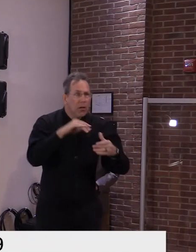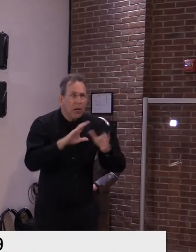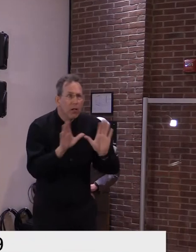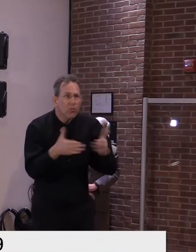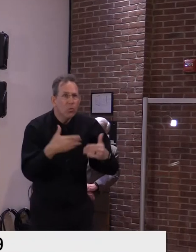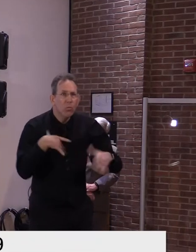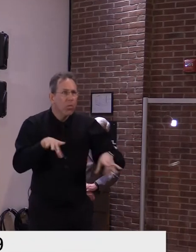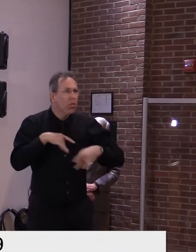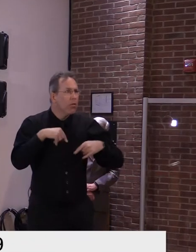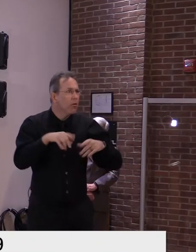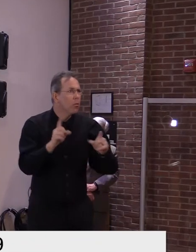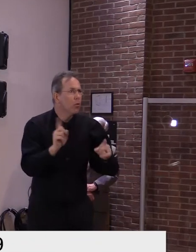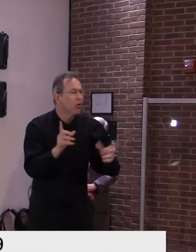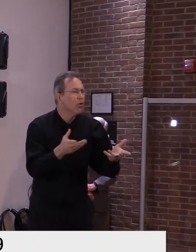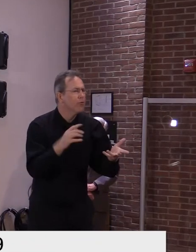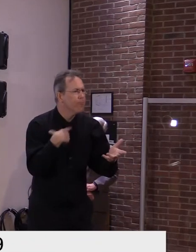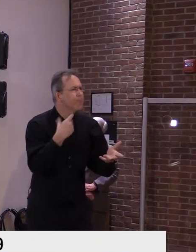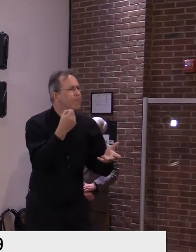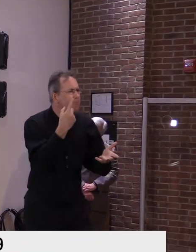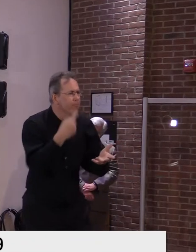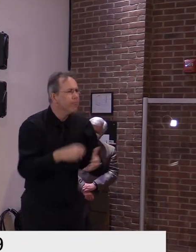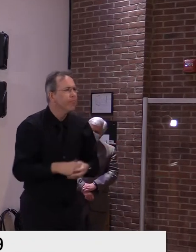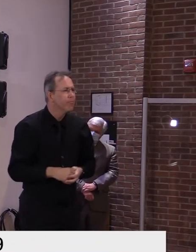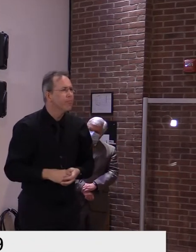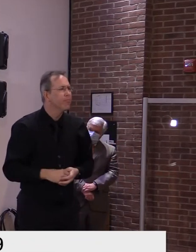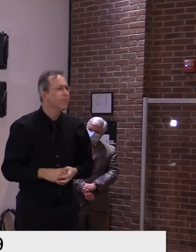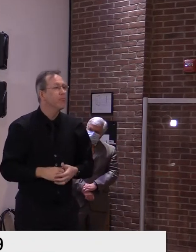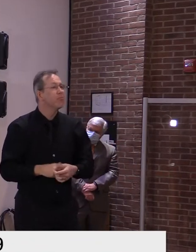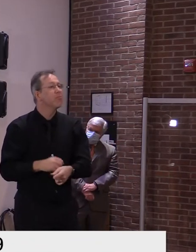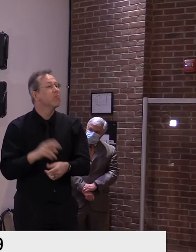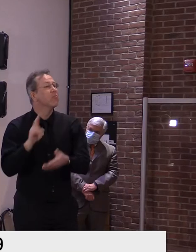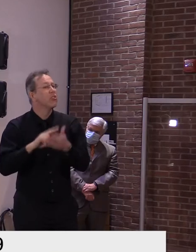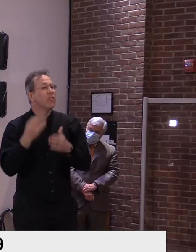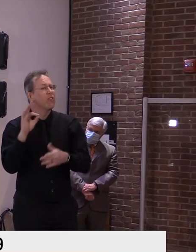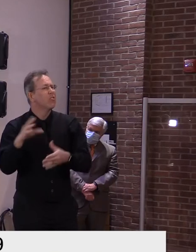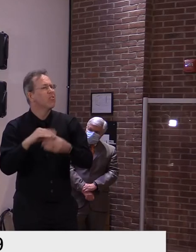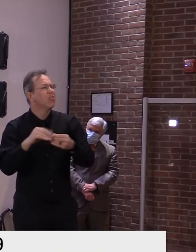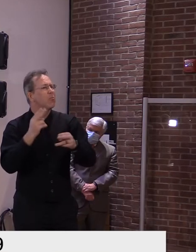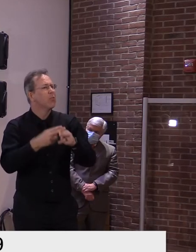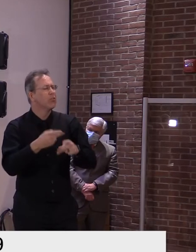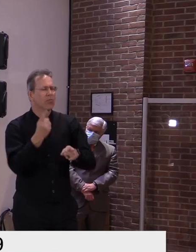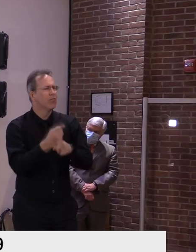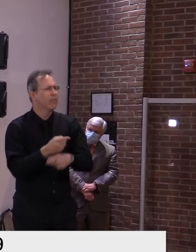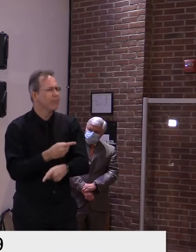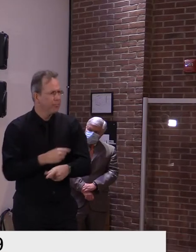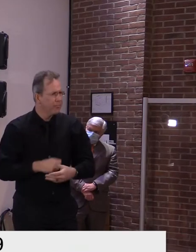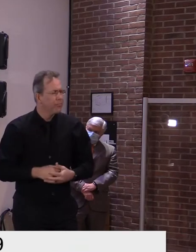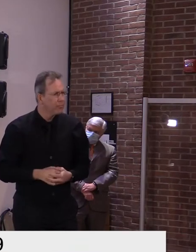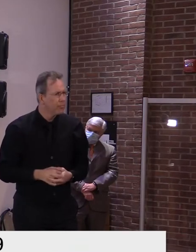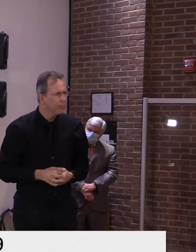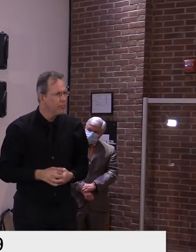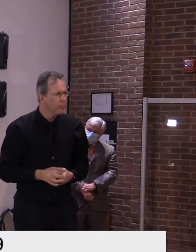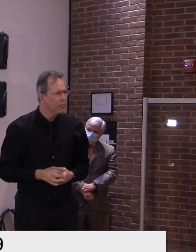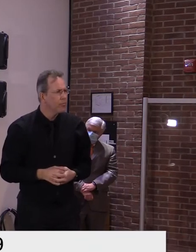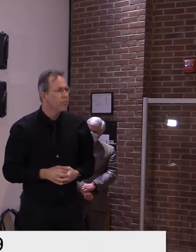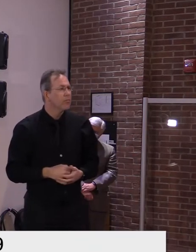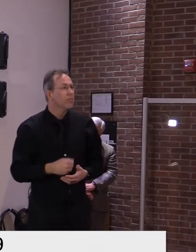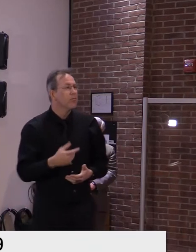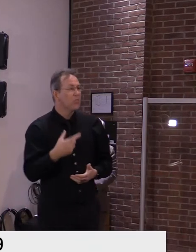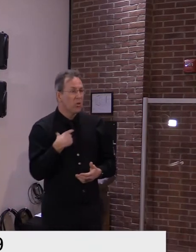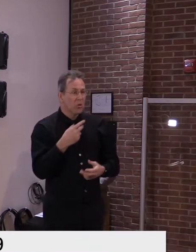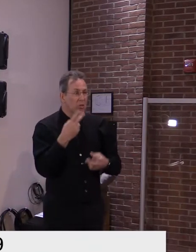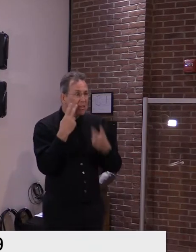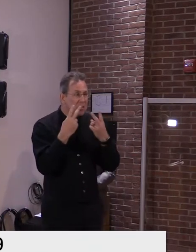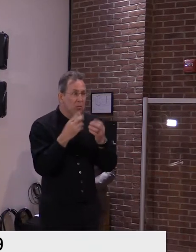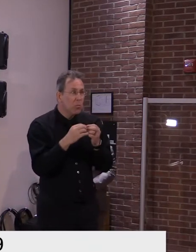But Secretary French really summarized it well, that where we see more viral activity in a